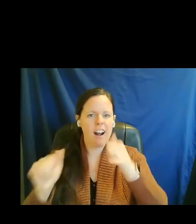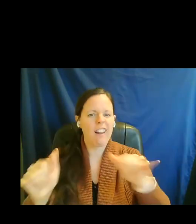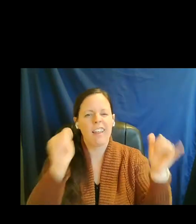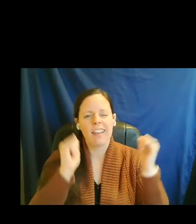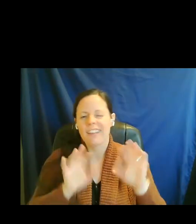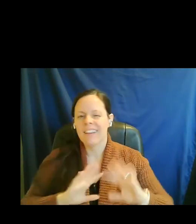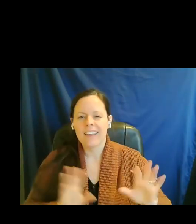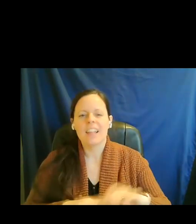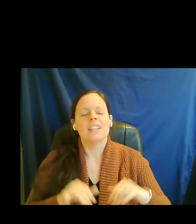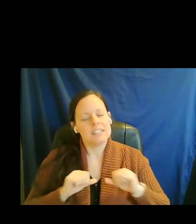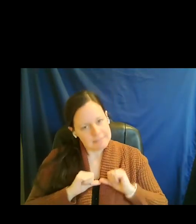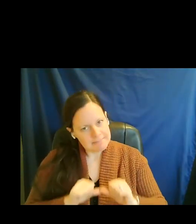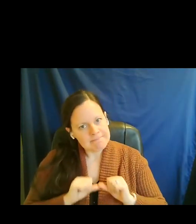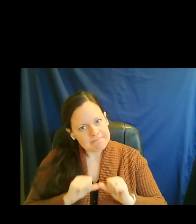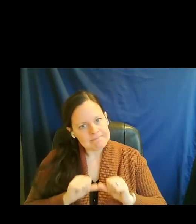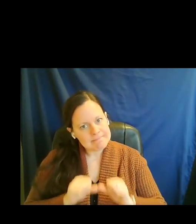to be vigilant. And